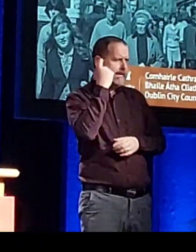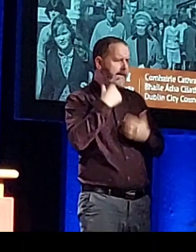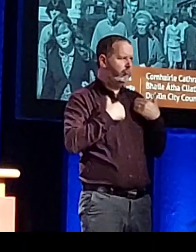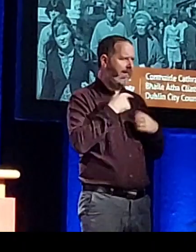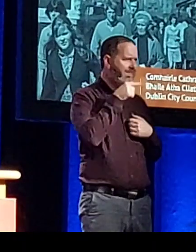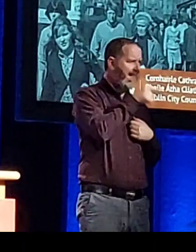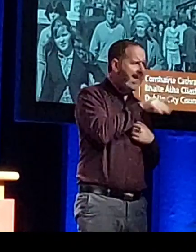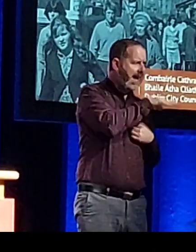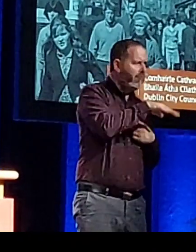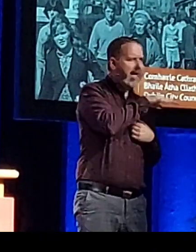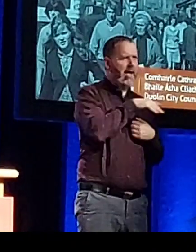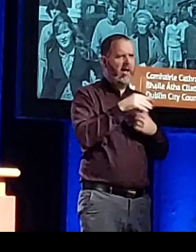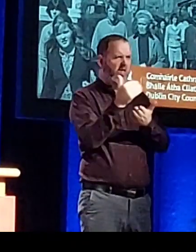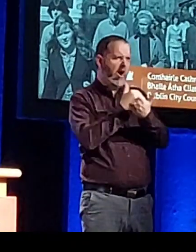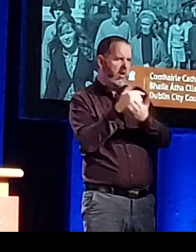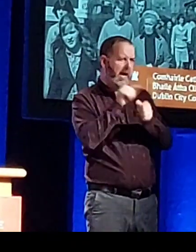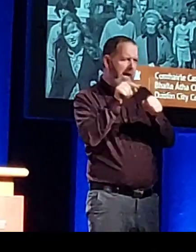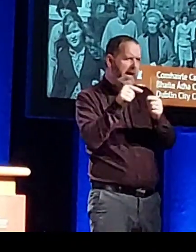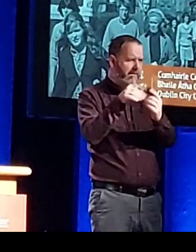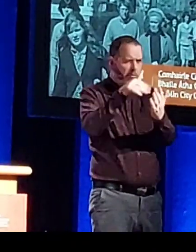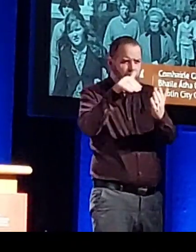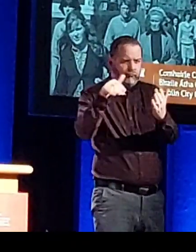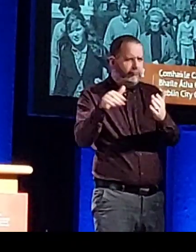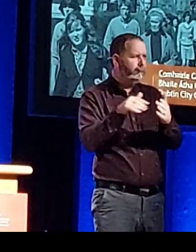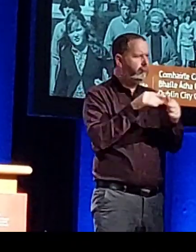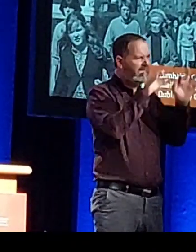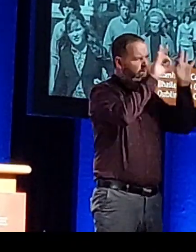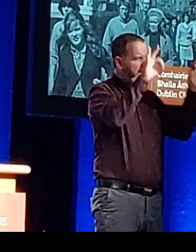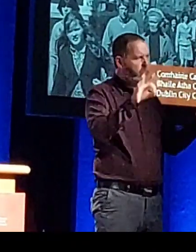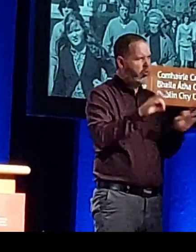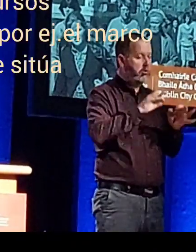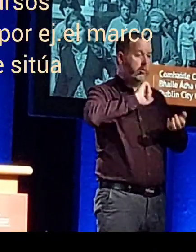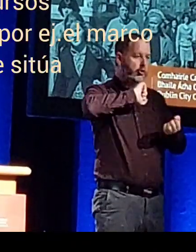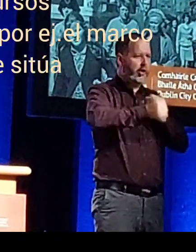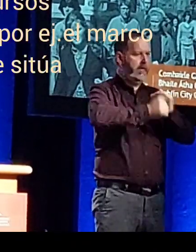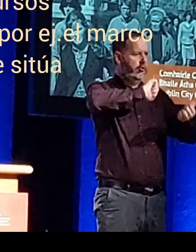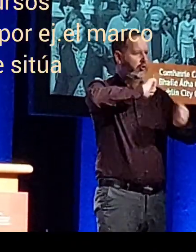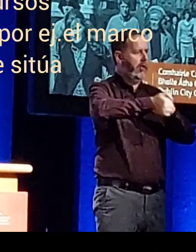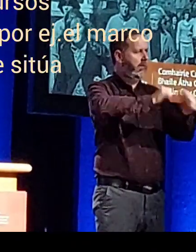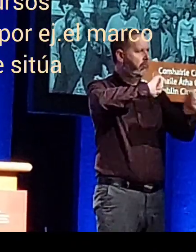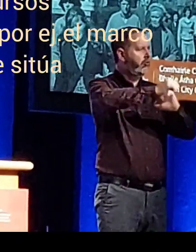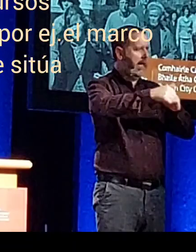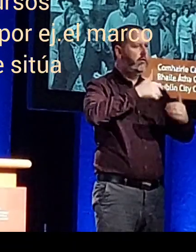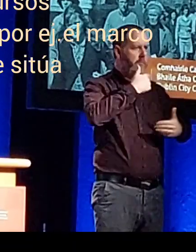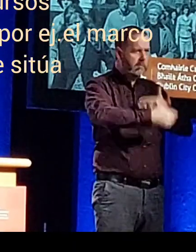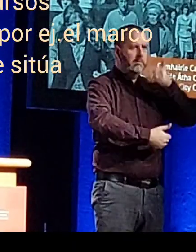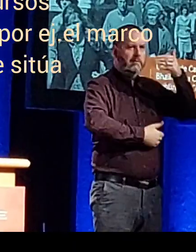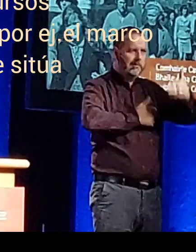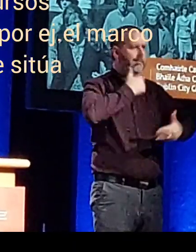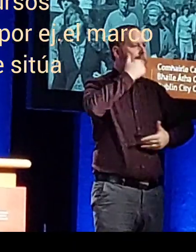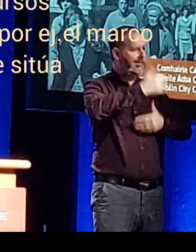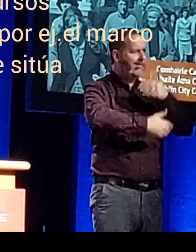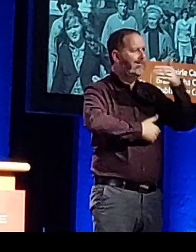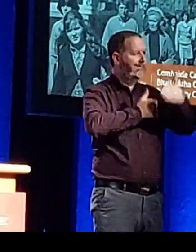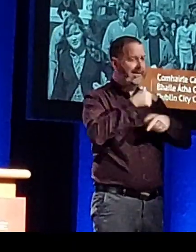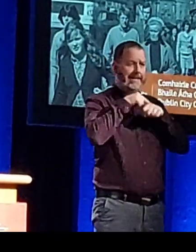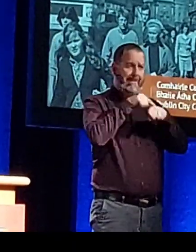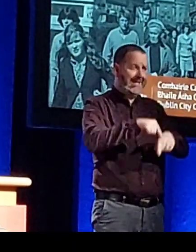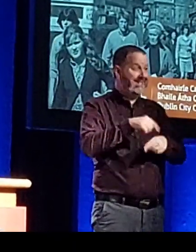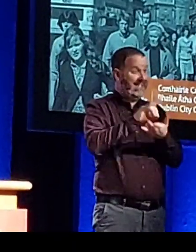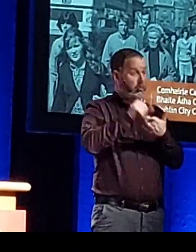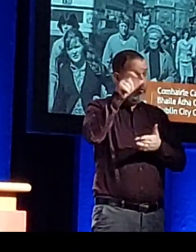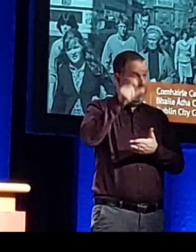at, the frameworks in which they understand the past are always changing based on the context in which they live